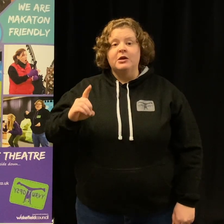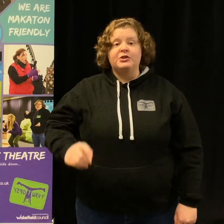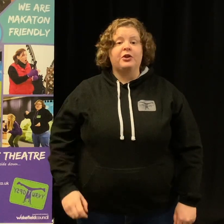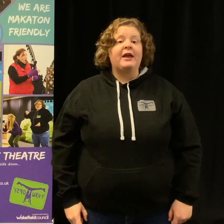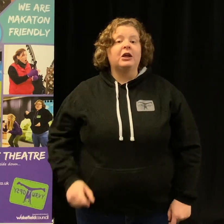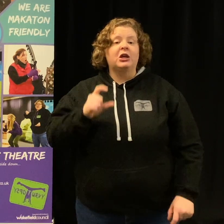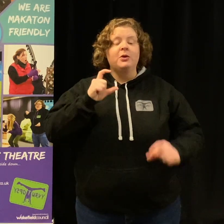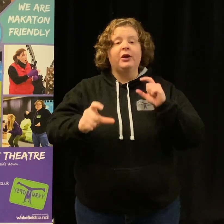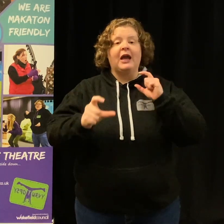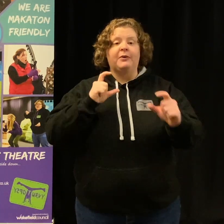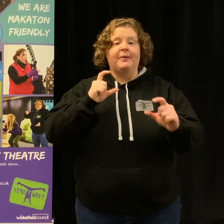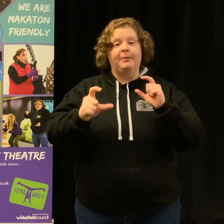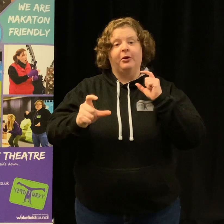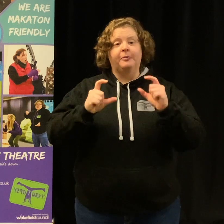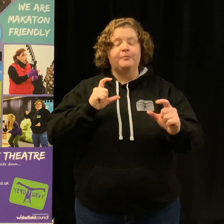that they can communicate with people.